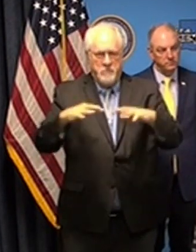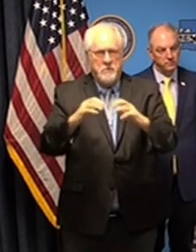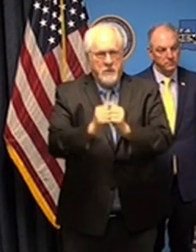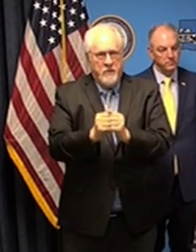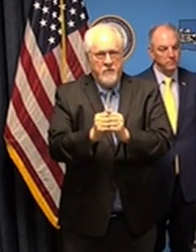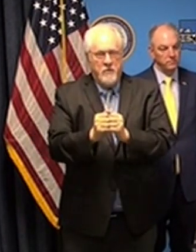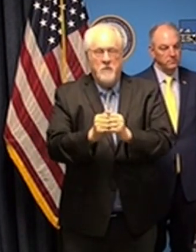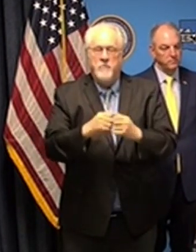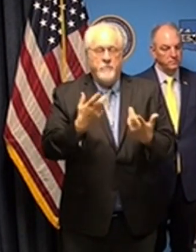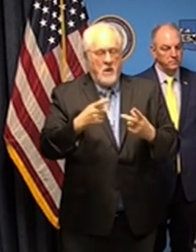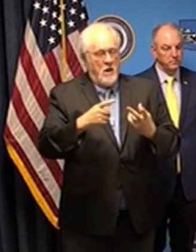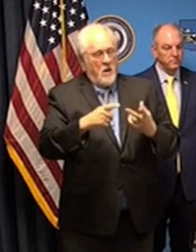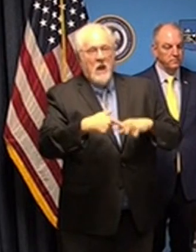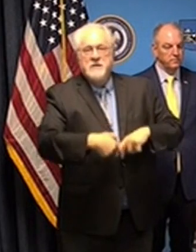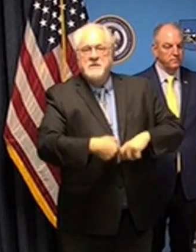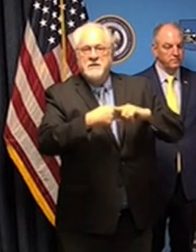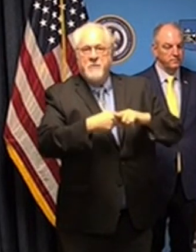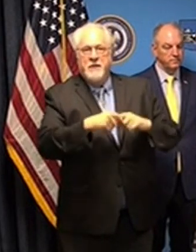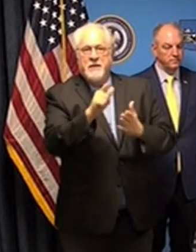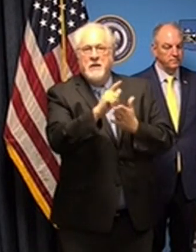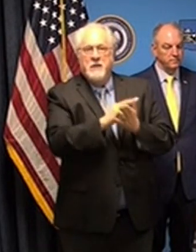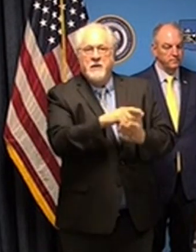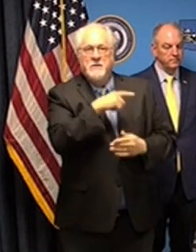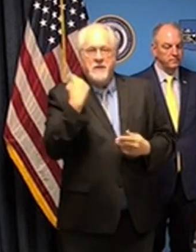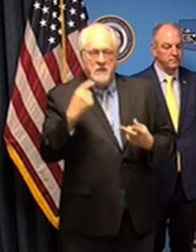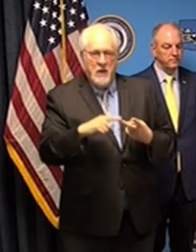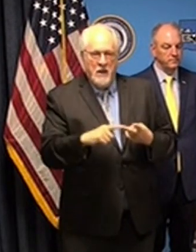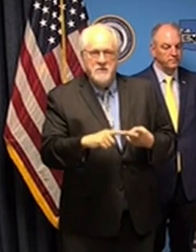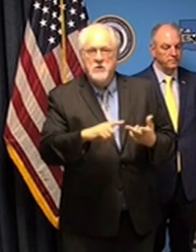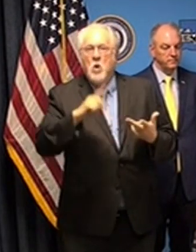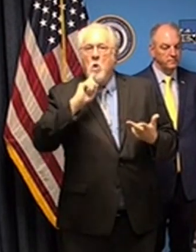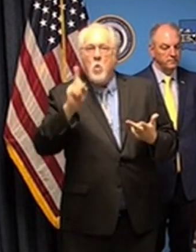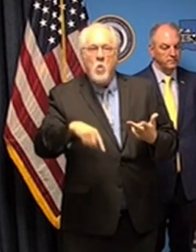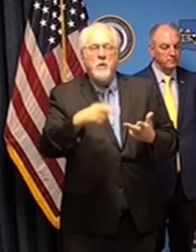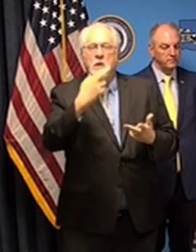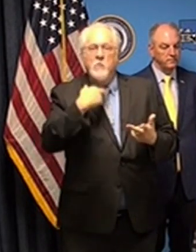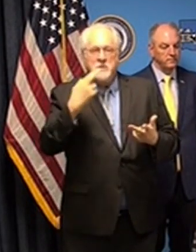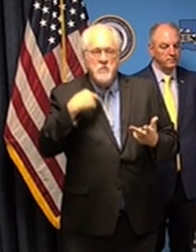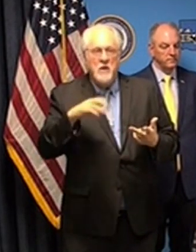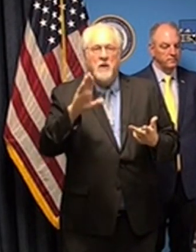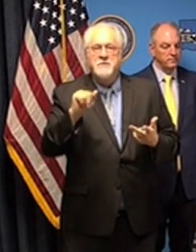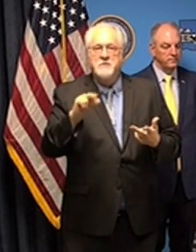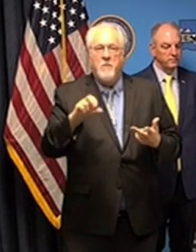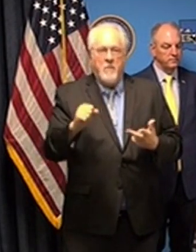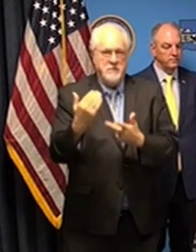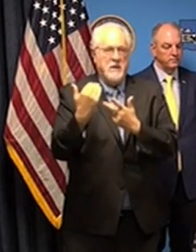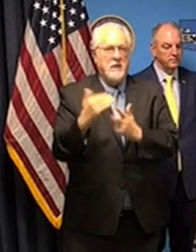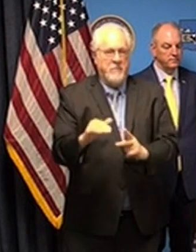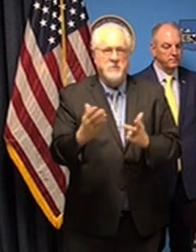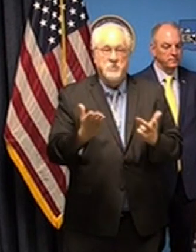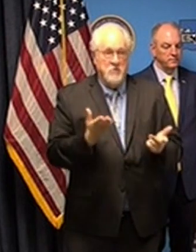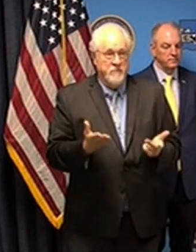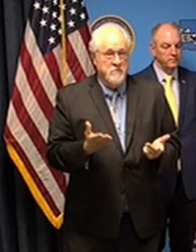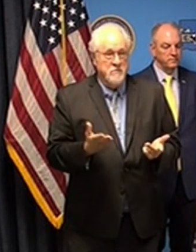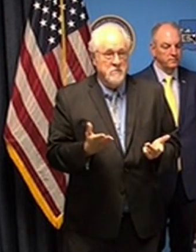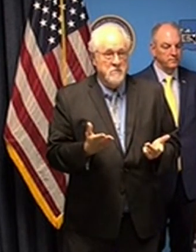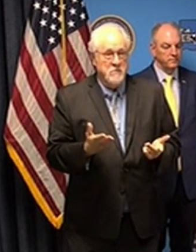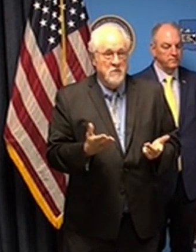gatherings, suspending legal deadlines, and ordering restaurants and bars to limit their